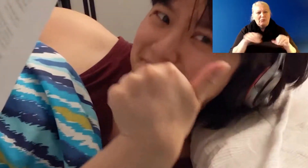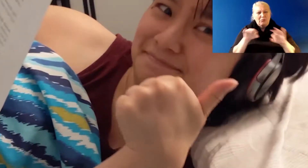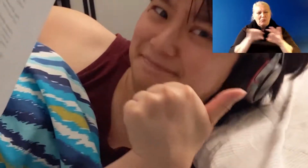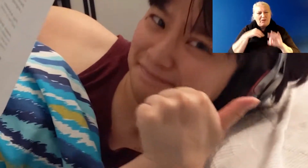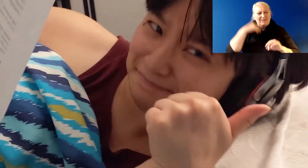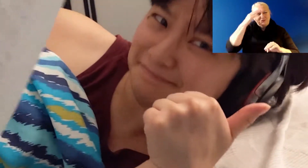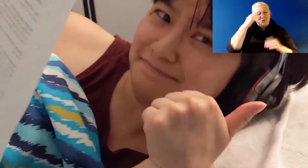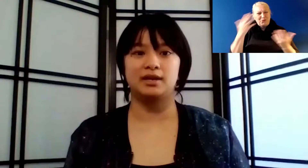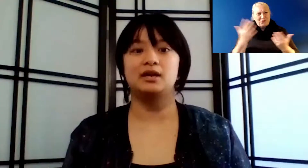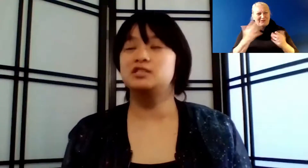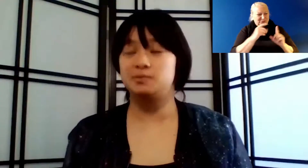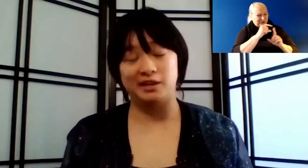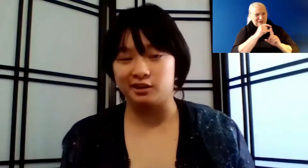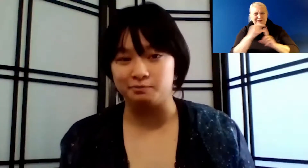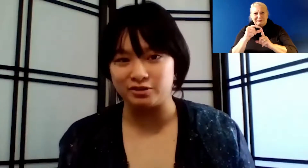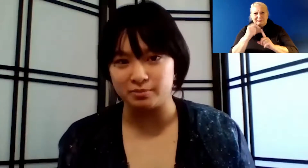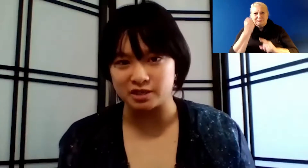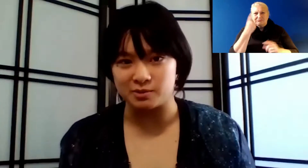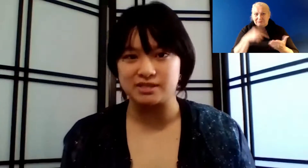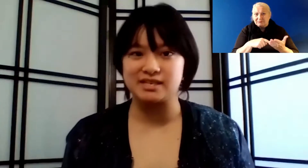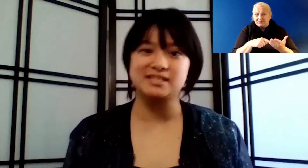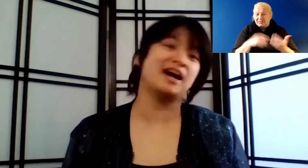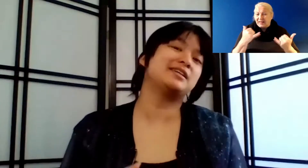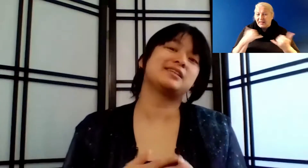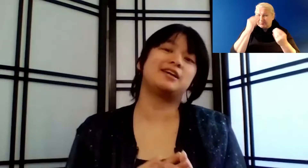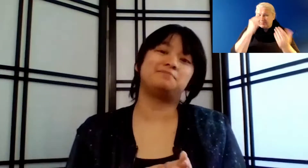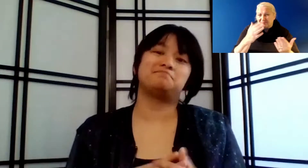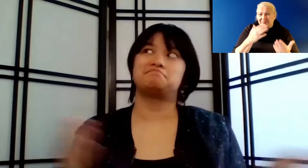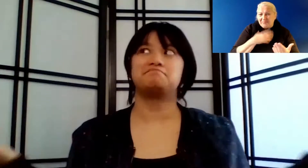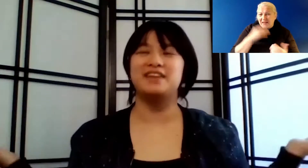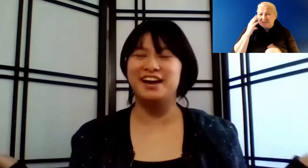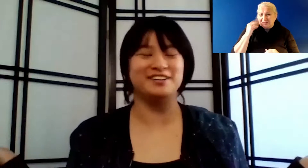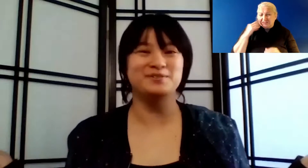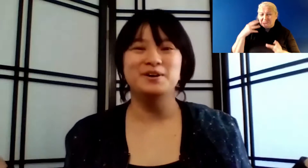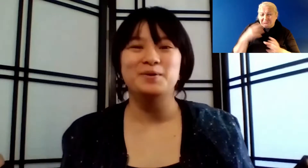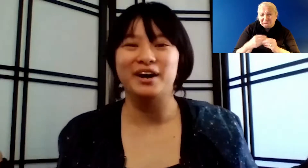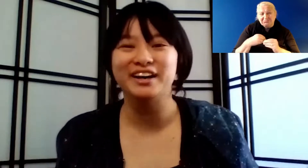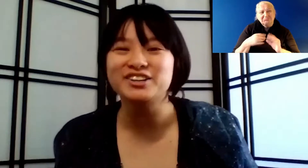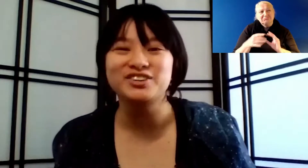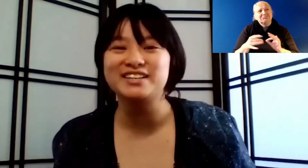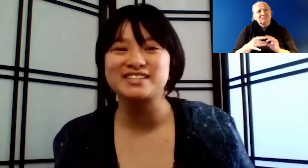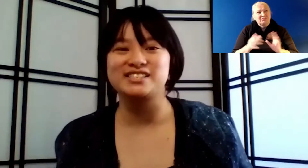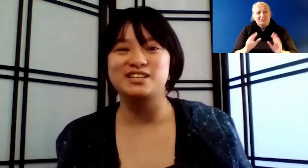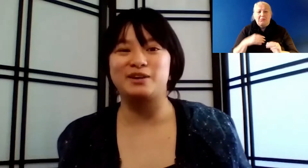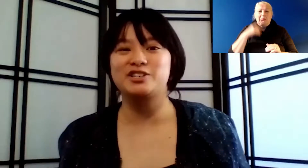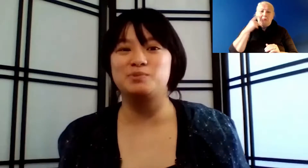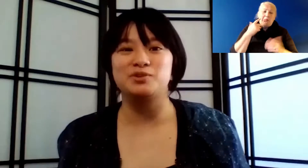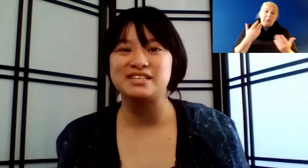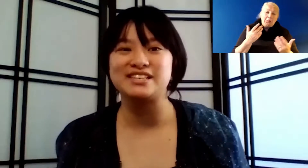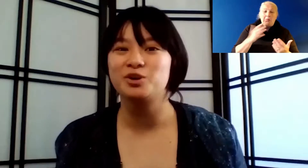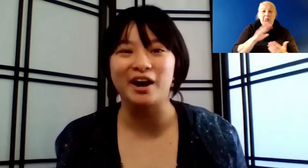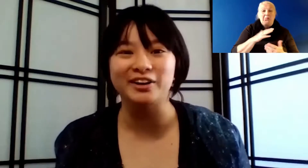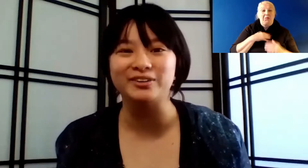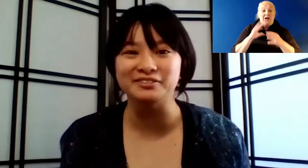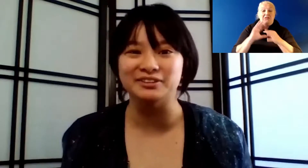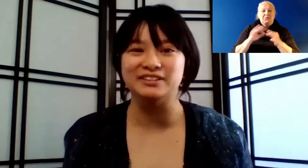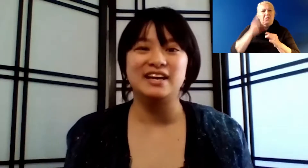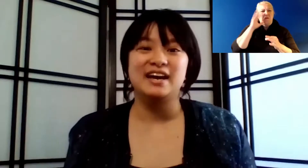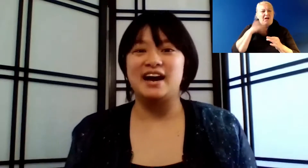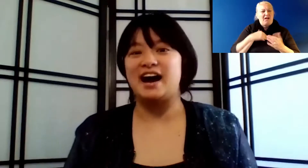saying. Speaking of bedroom experiences, I decided, hey, why not try discussing my experiences on a wider level? I